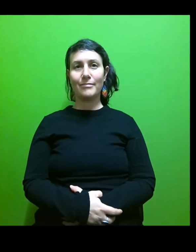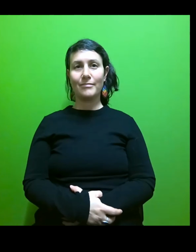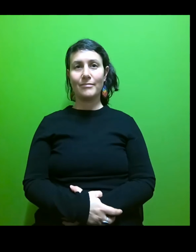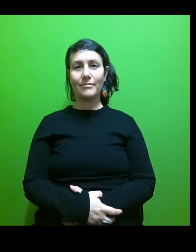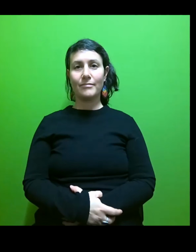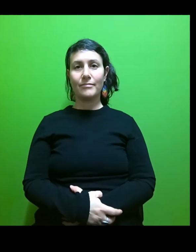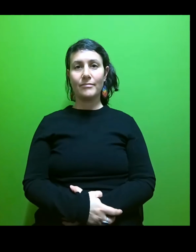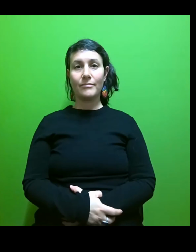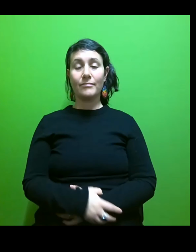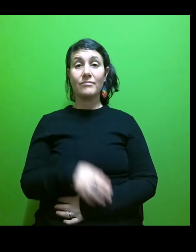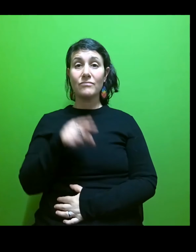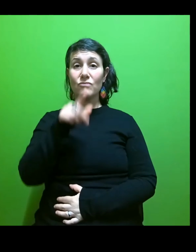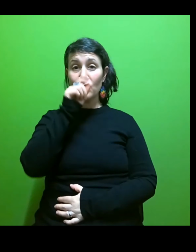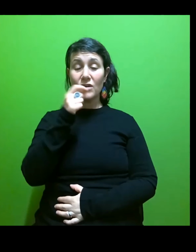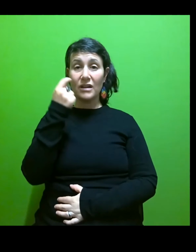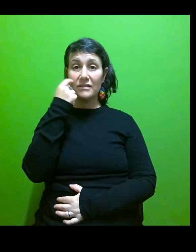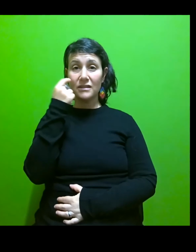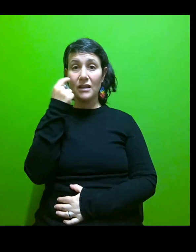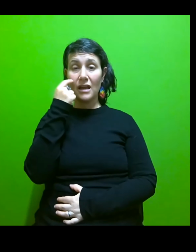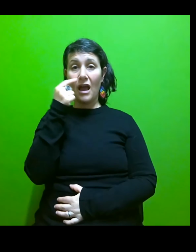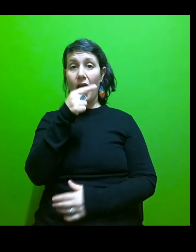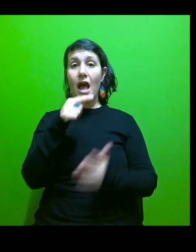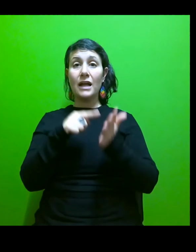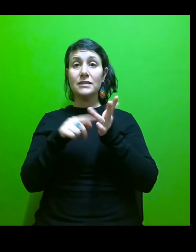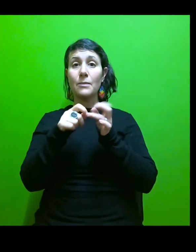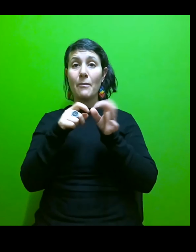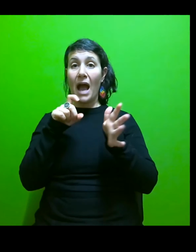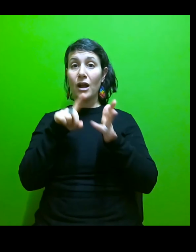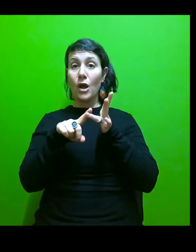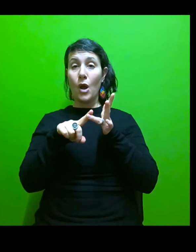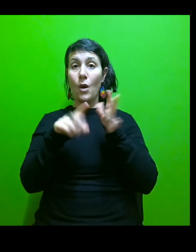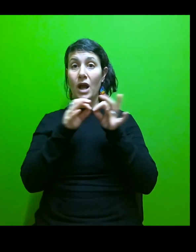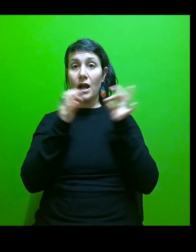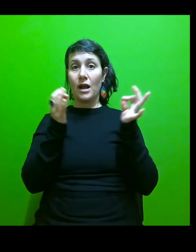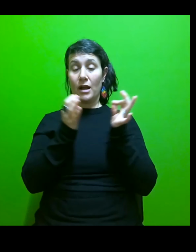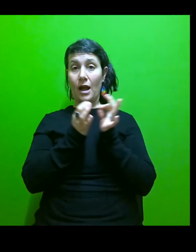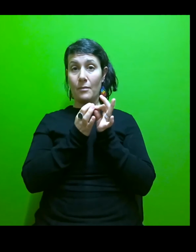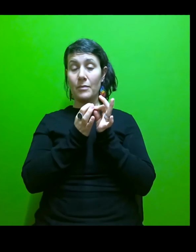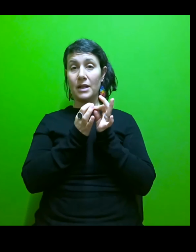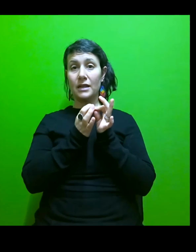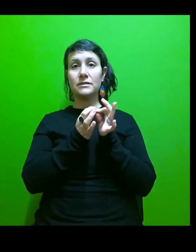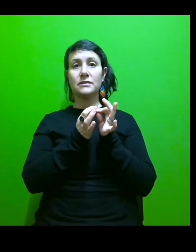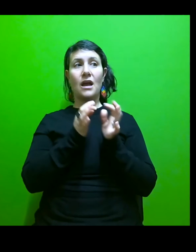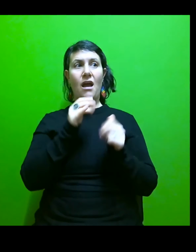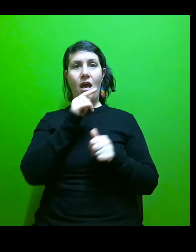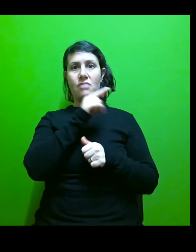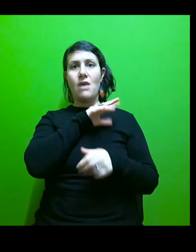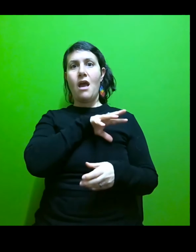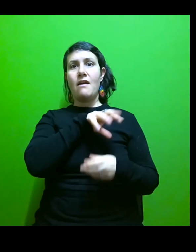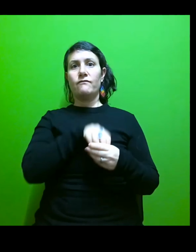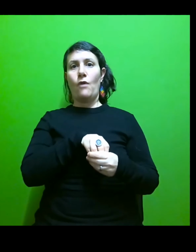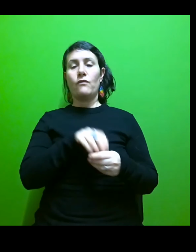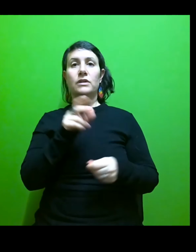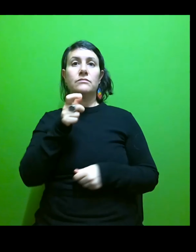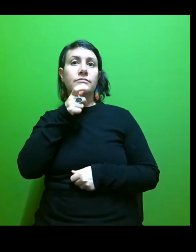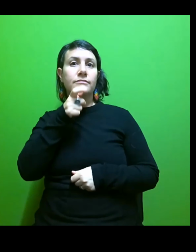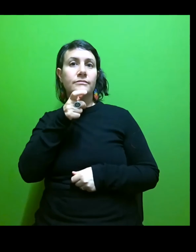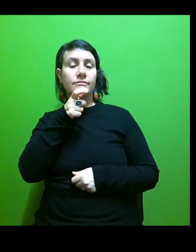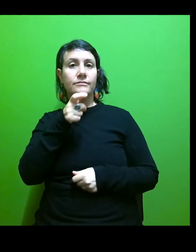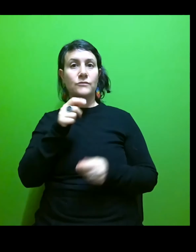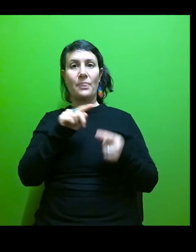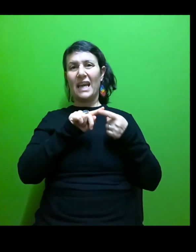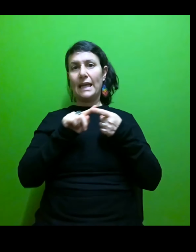And you can see here that the tobacco companies, which are heavily invested in e-cigarette and vaping companies, are still using